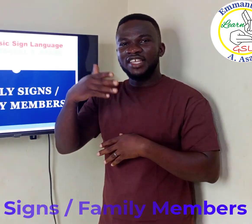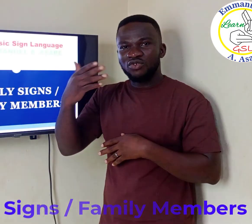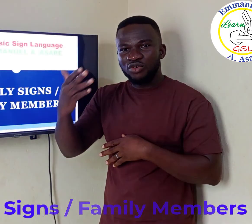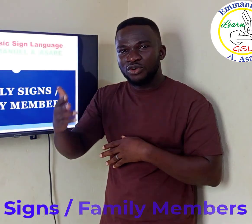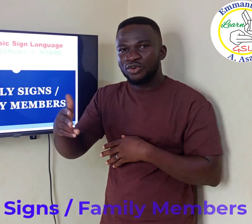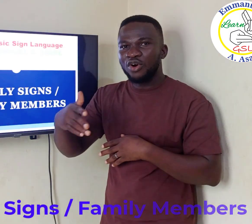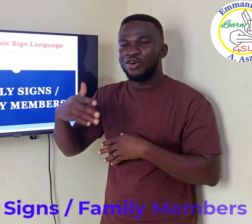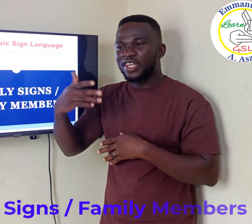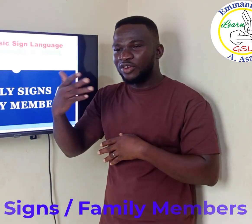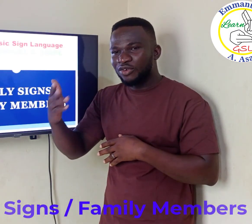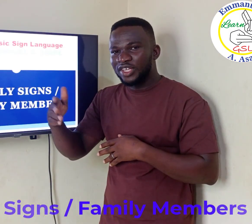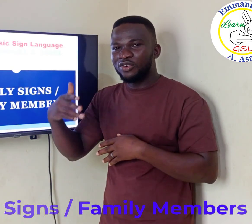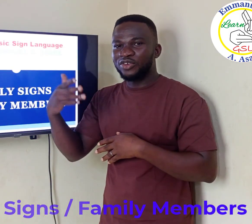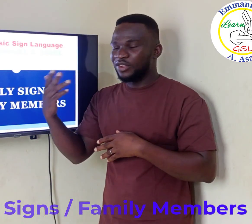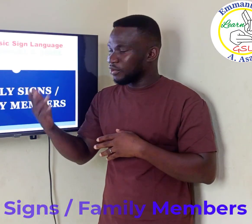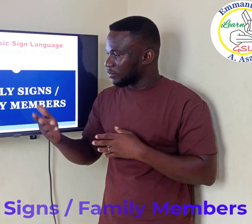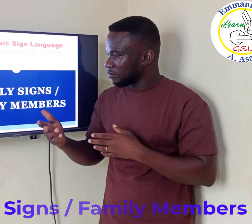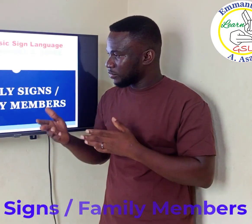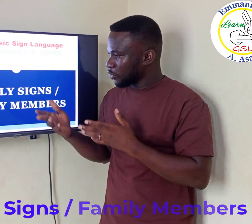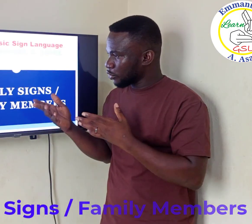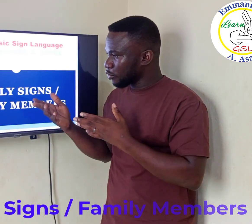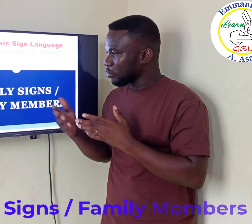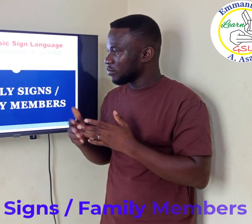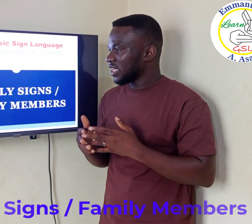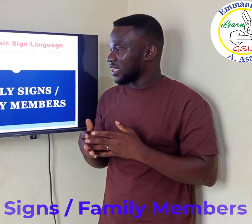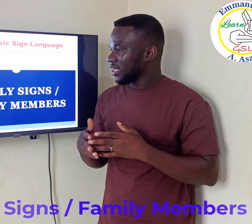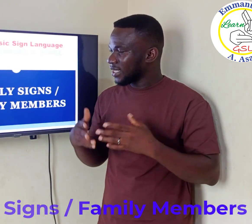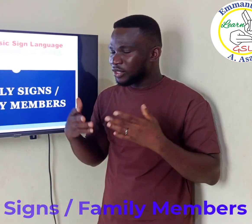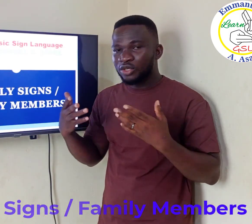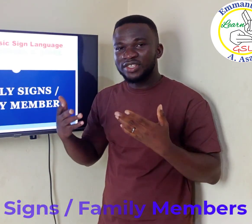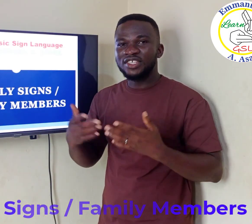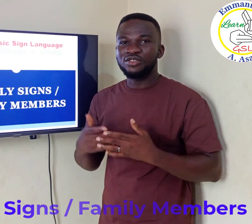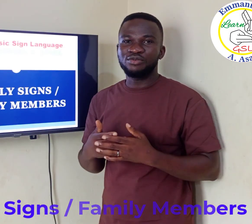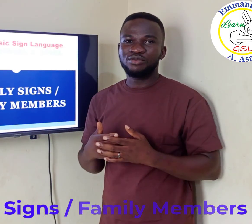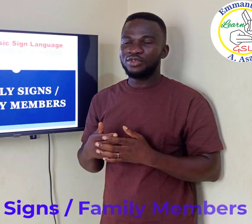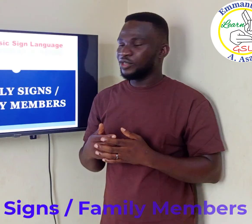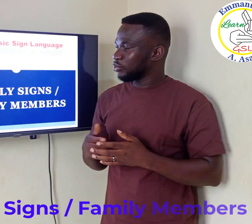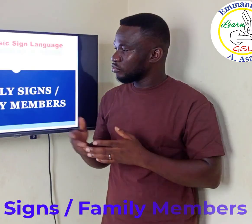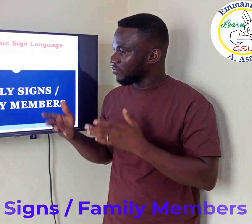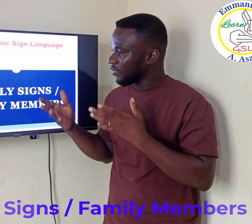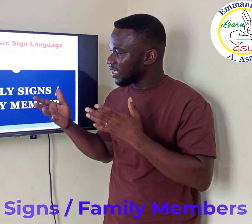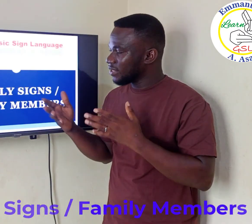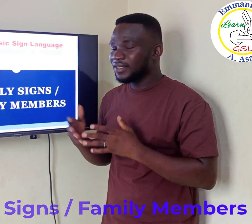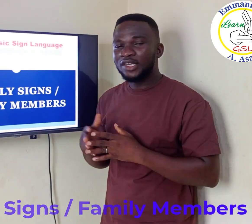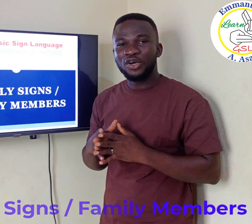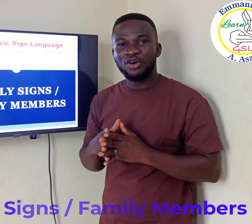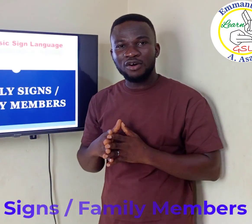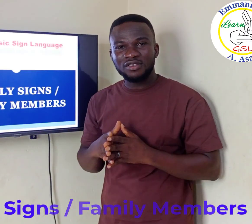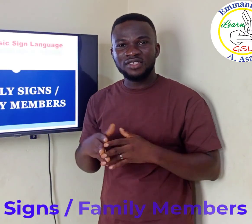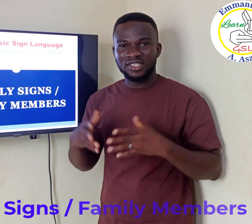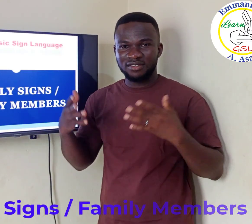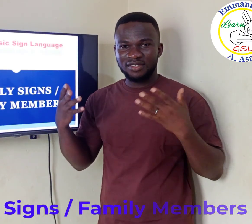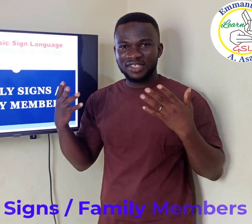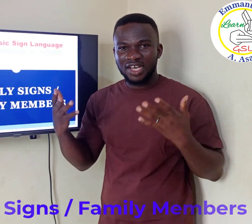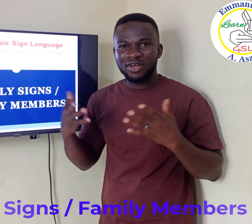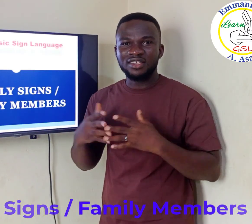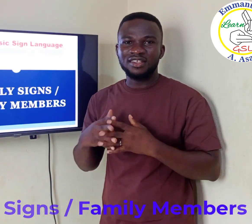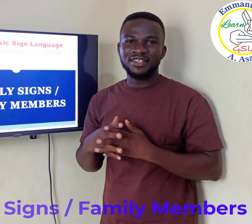you go on and on and on and on. So let's continue to revise on our